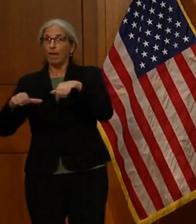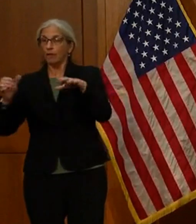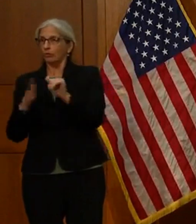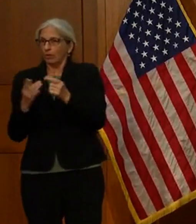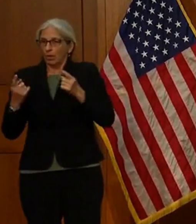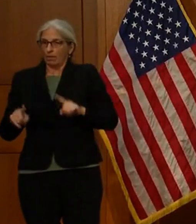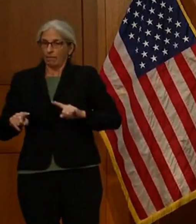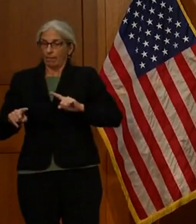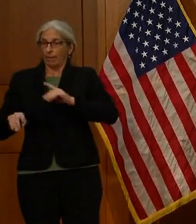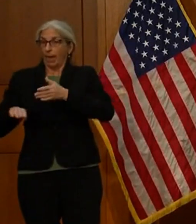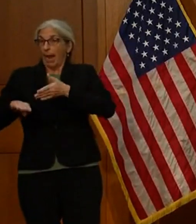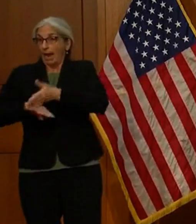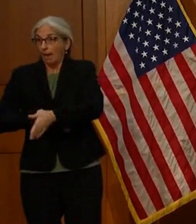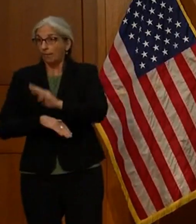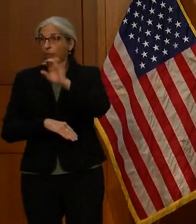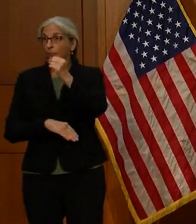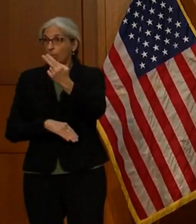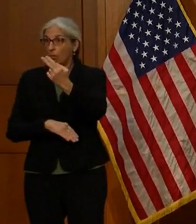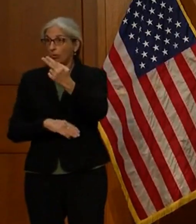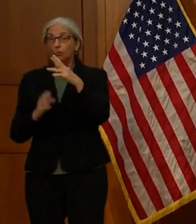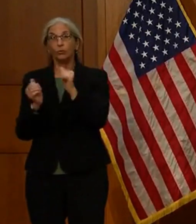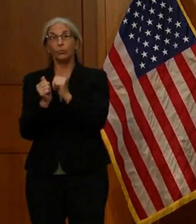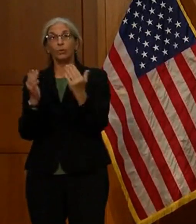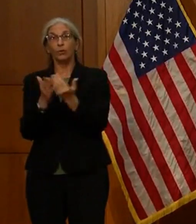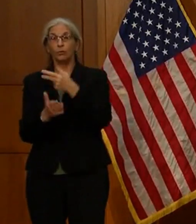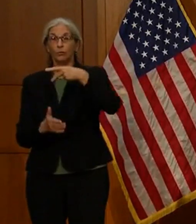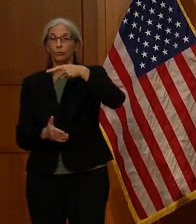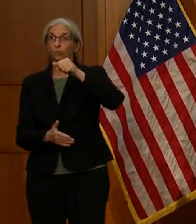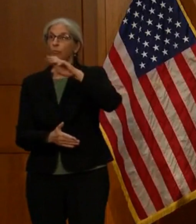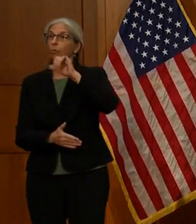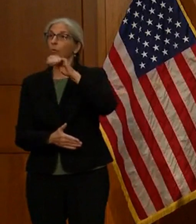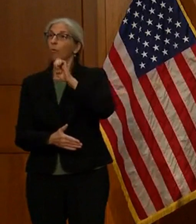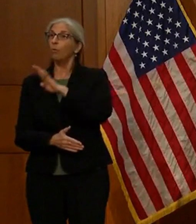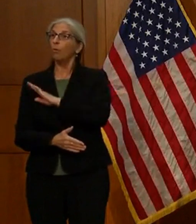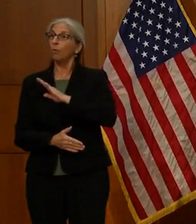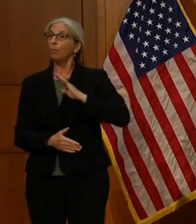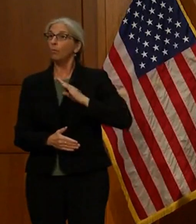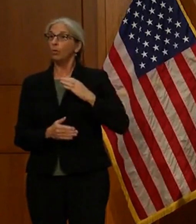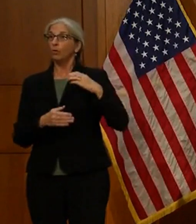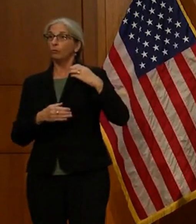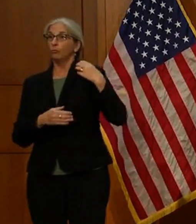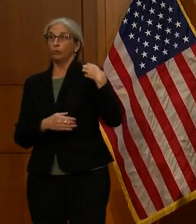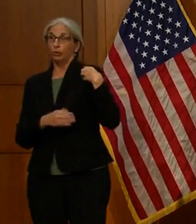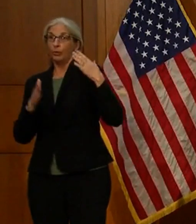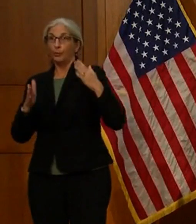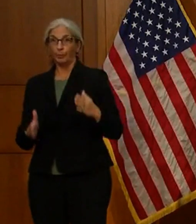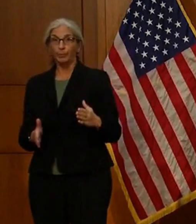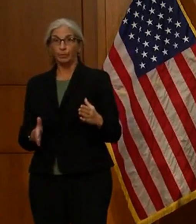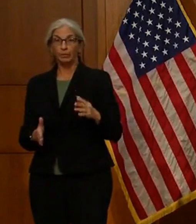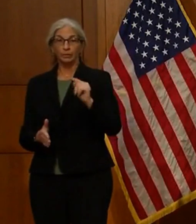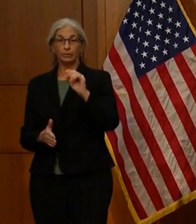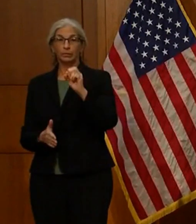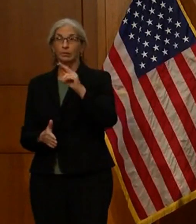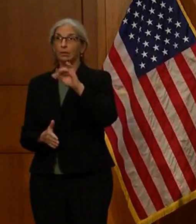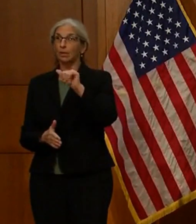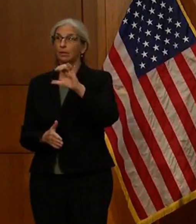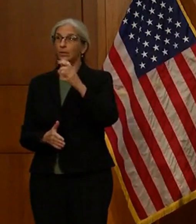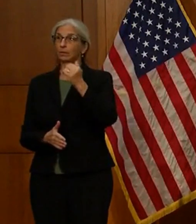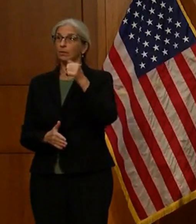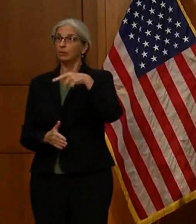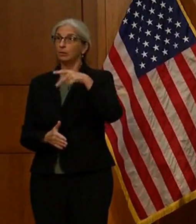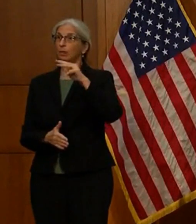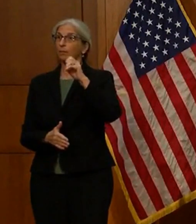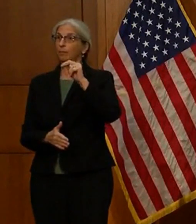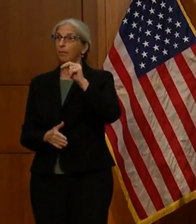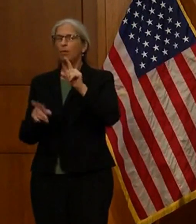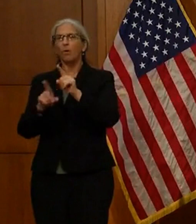since March with a new Parole Board chair, Tanya Chapman, along with possibilities of correcting some ambiguities in the